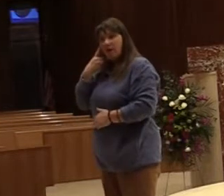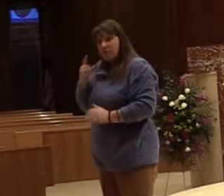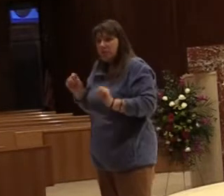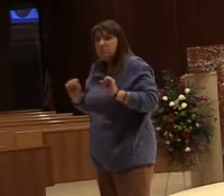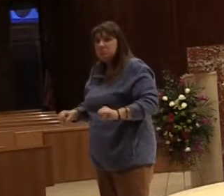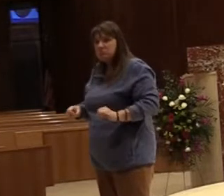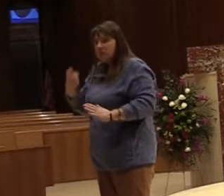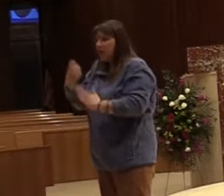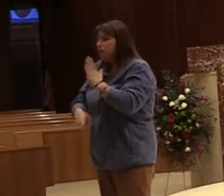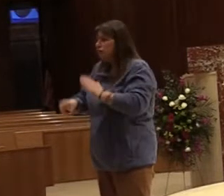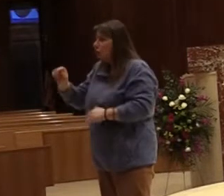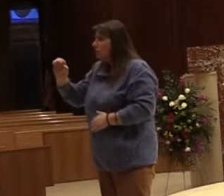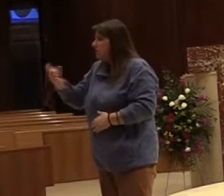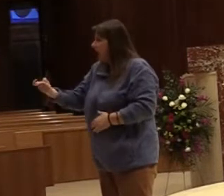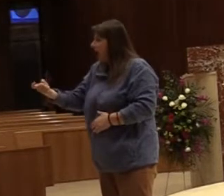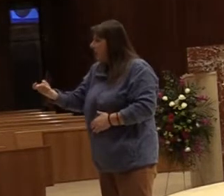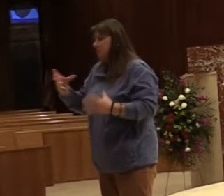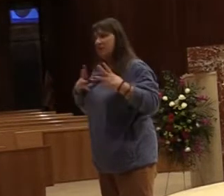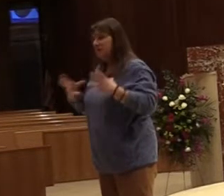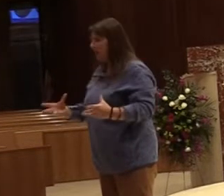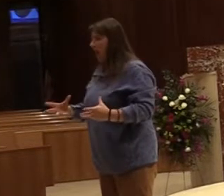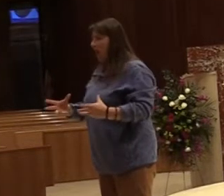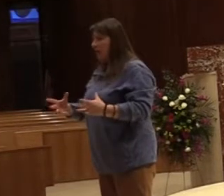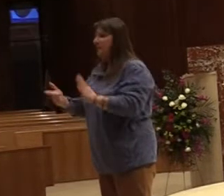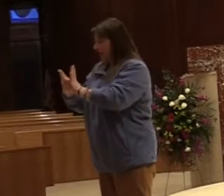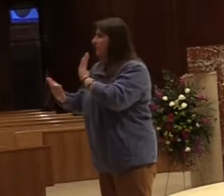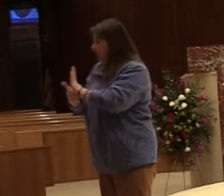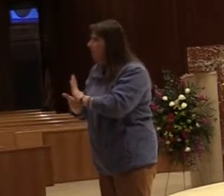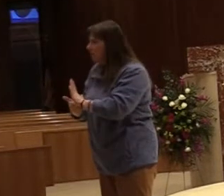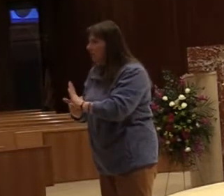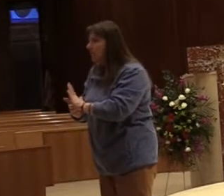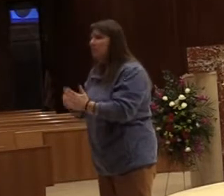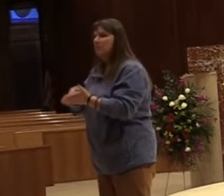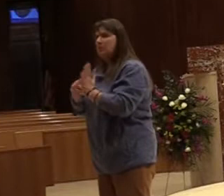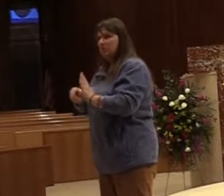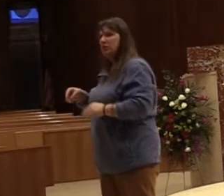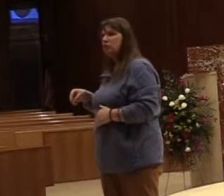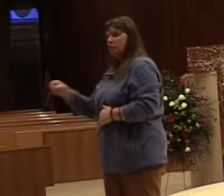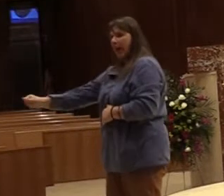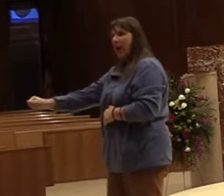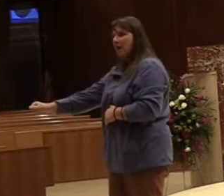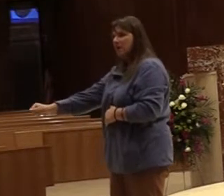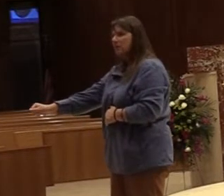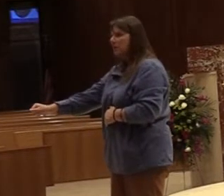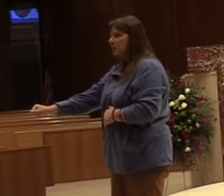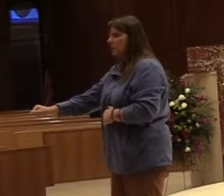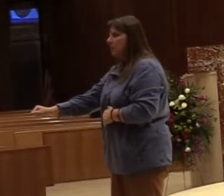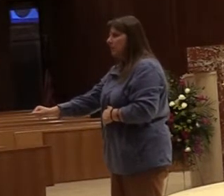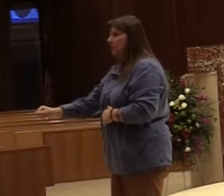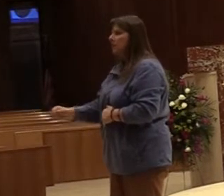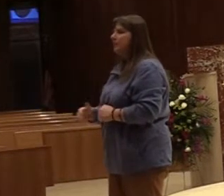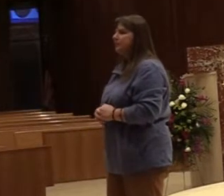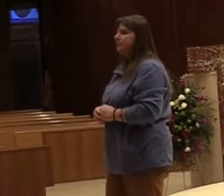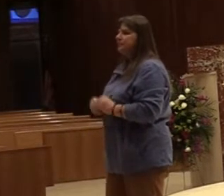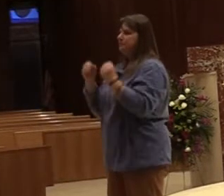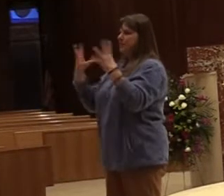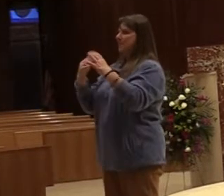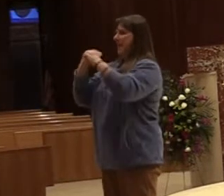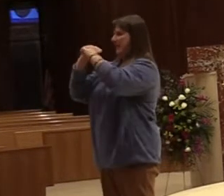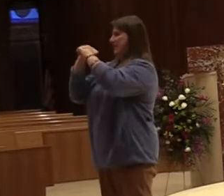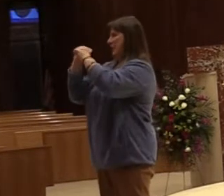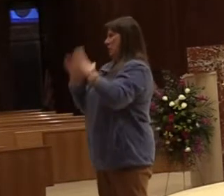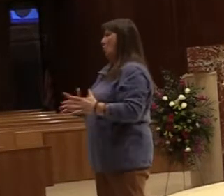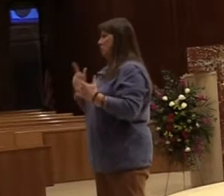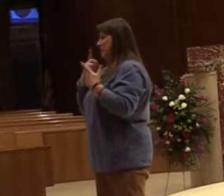taxes is what Jesus is saying. A lot of theologians actually kind of chuckle at this gospel when we talk